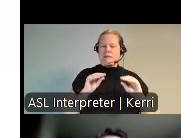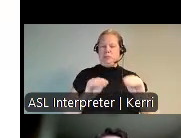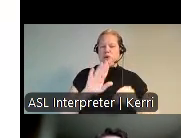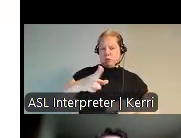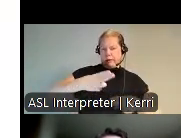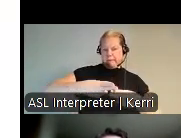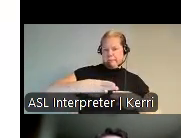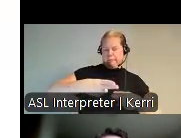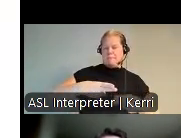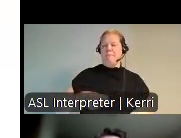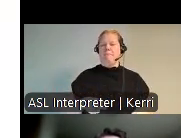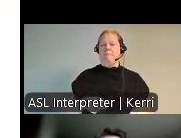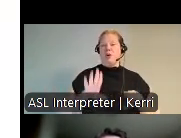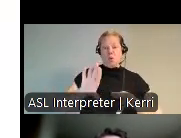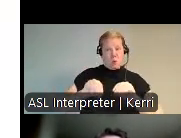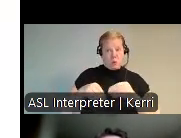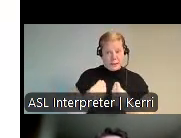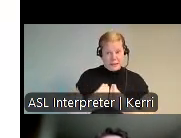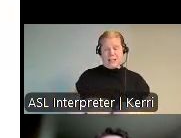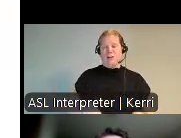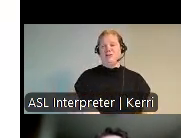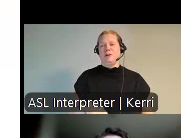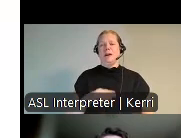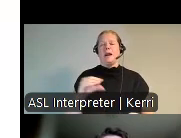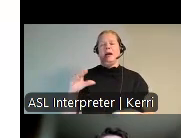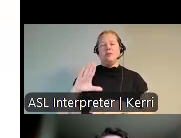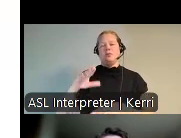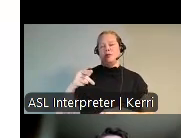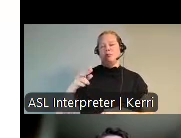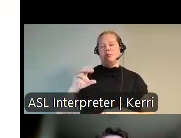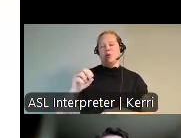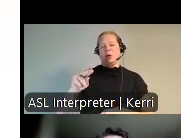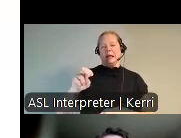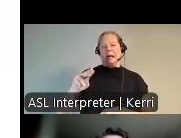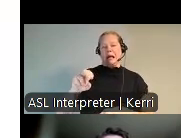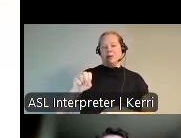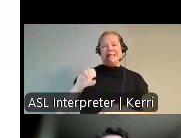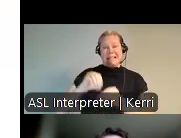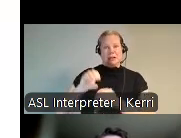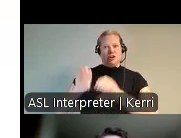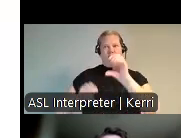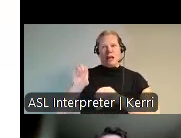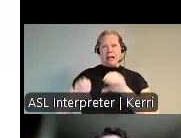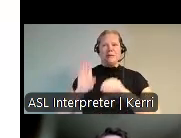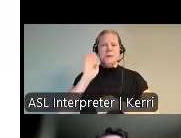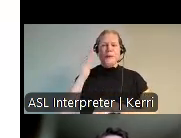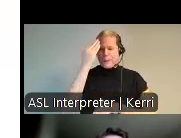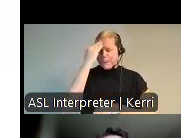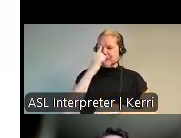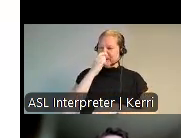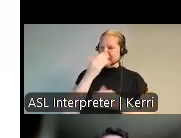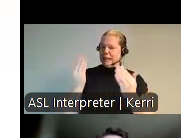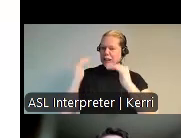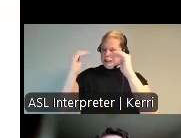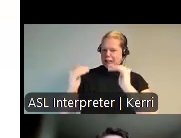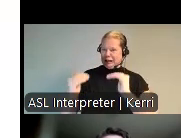name, the organization you work with, and your pronouns in the chat so we know who's here with us today. We have a lot